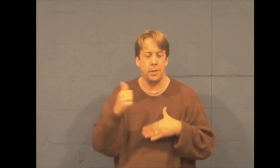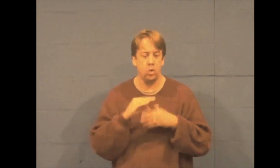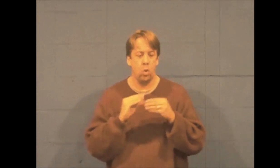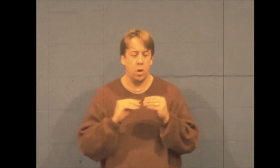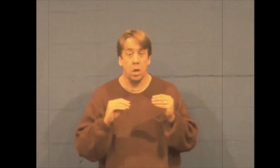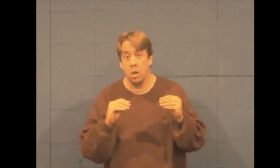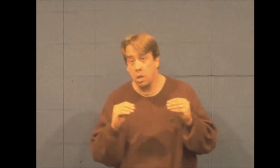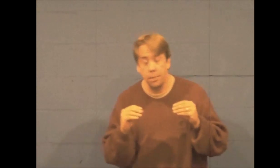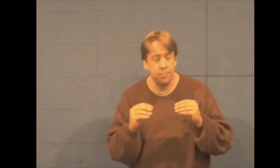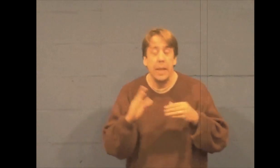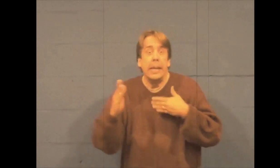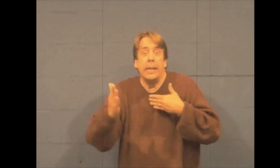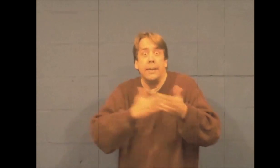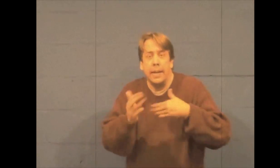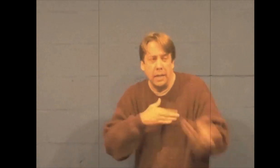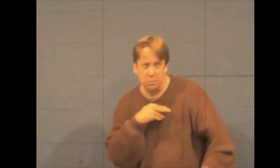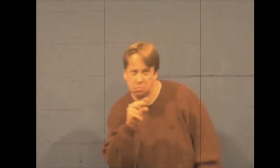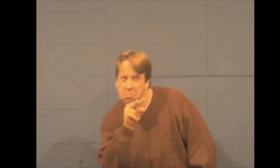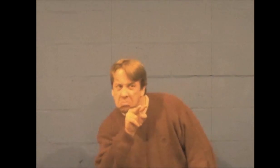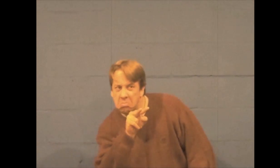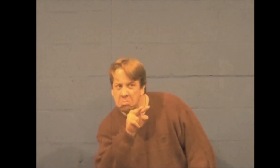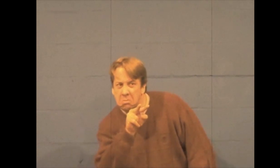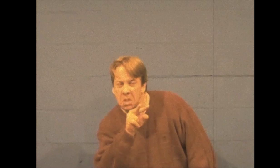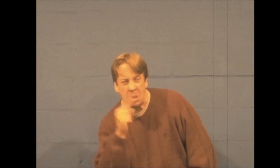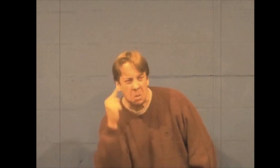Rudolph the... Yeah, that's another story next year.